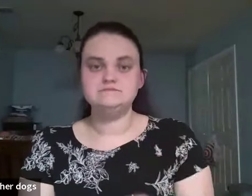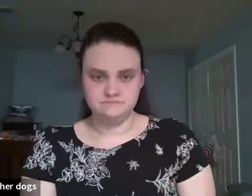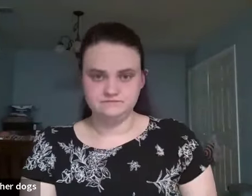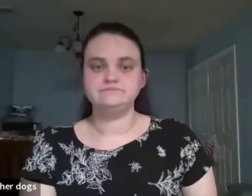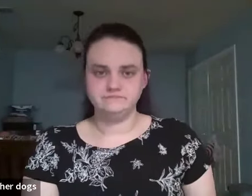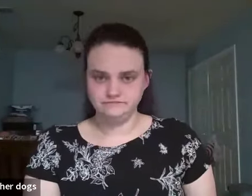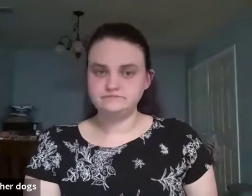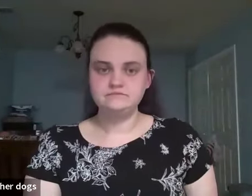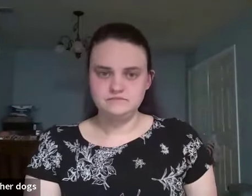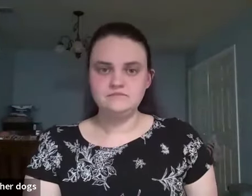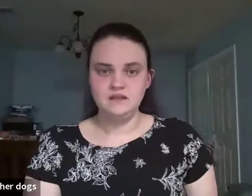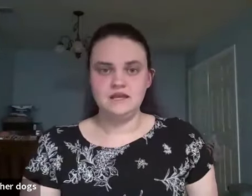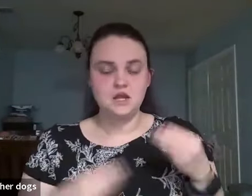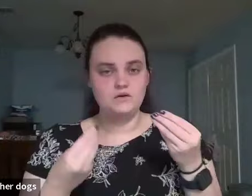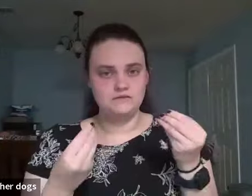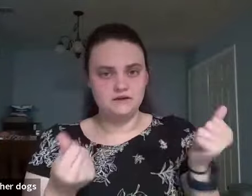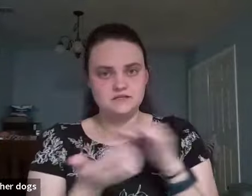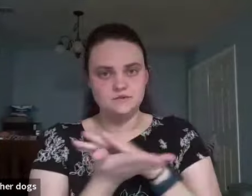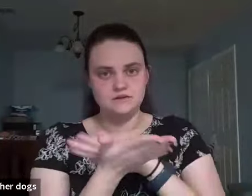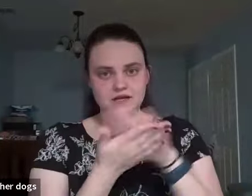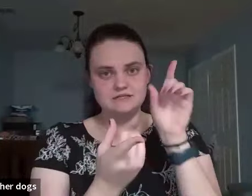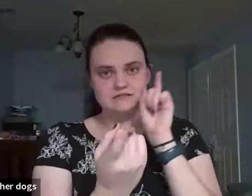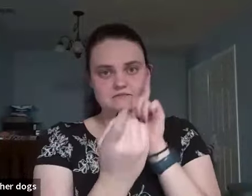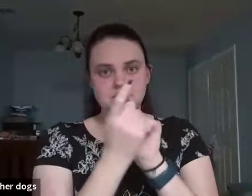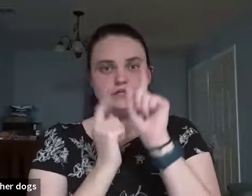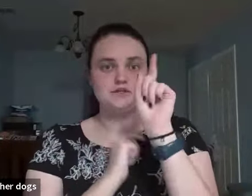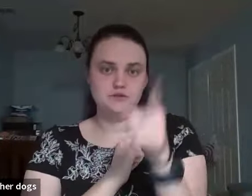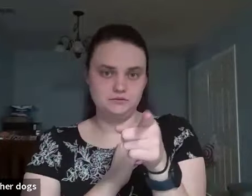Mm-hmm. It can go very smooth. Nice to meet you.